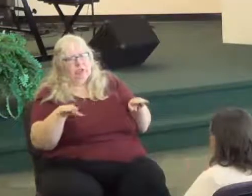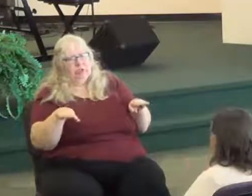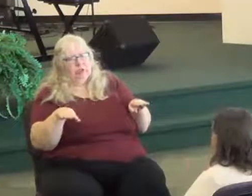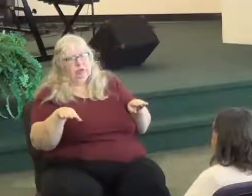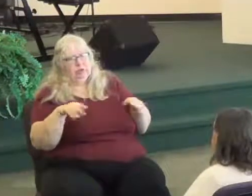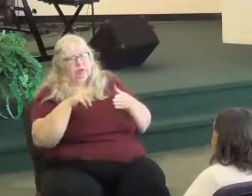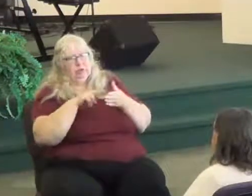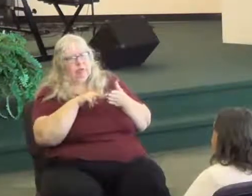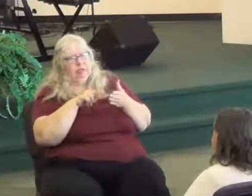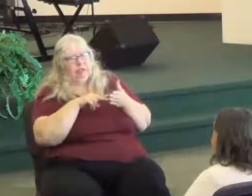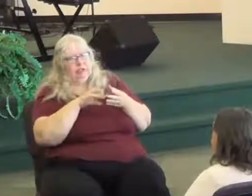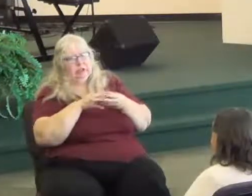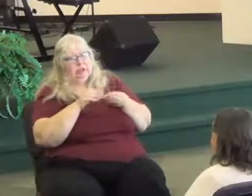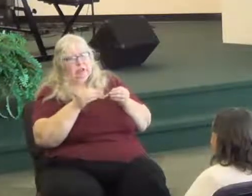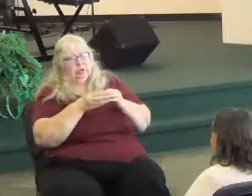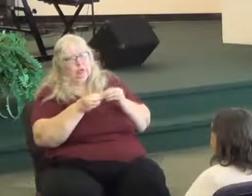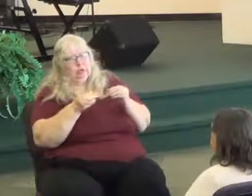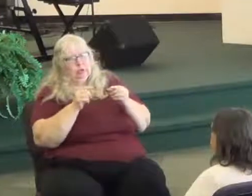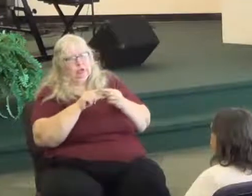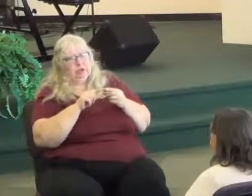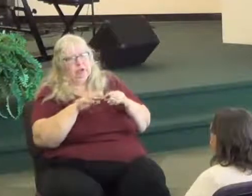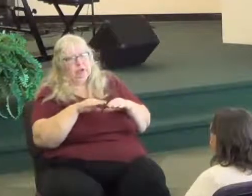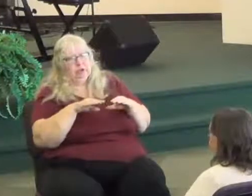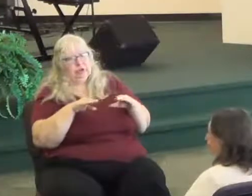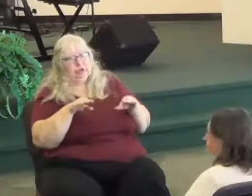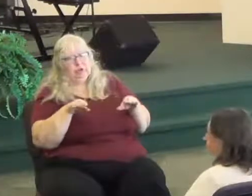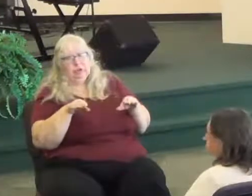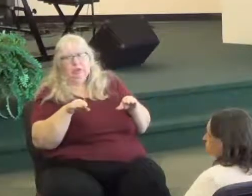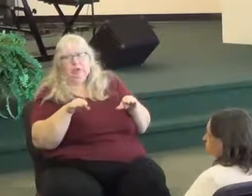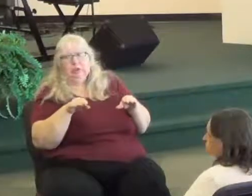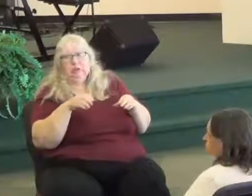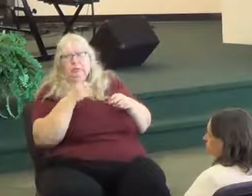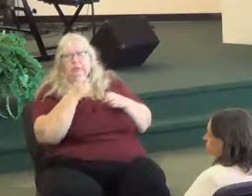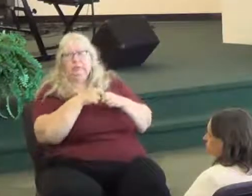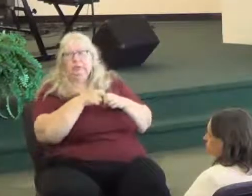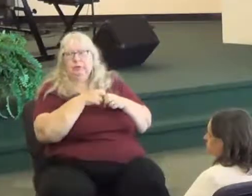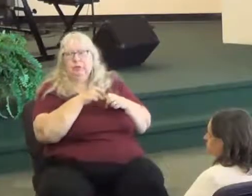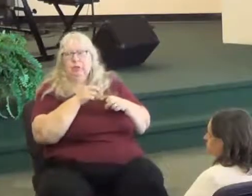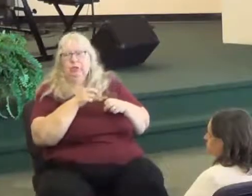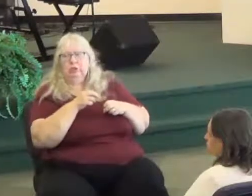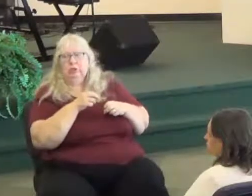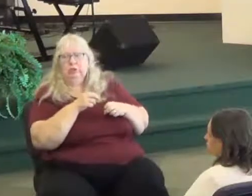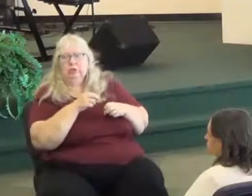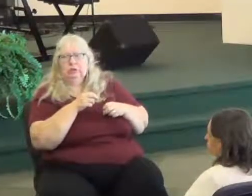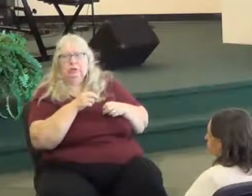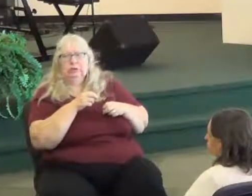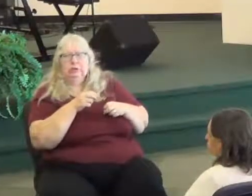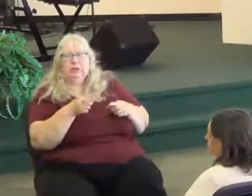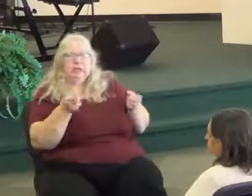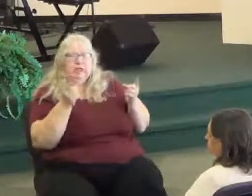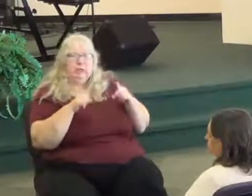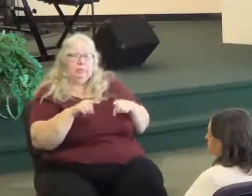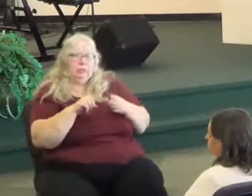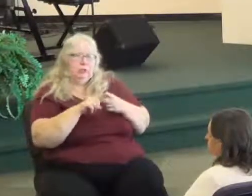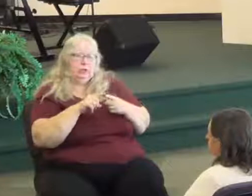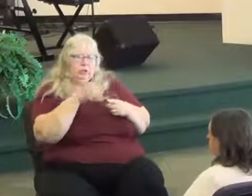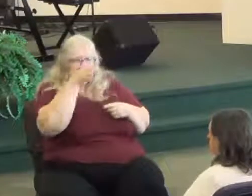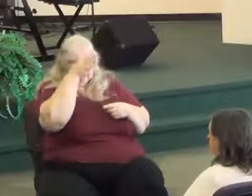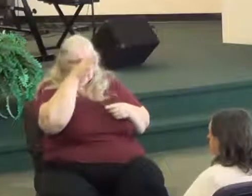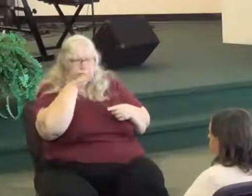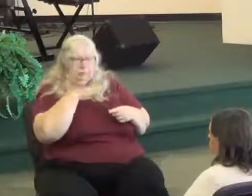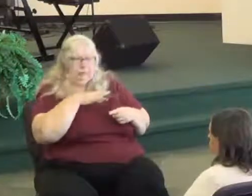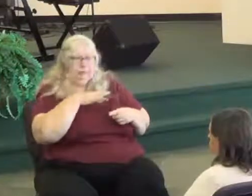to be a respectable man. Be hard, wouldn't it, Rob? This really happened to these men.